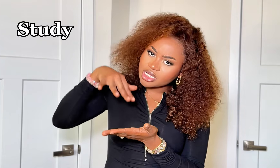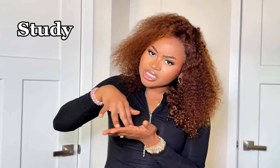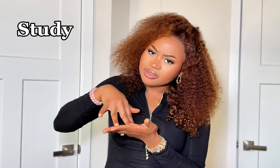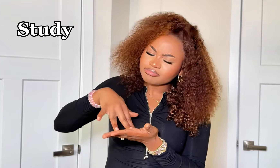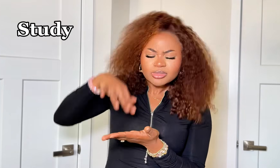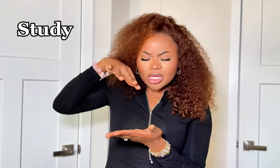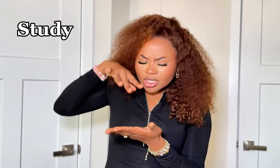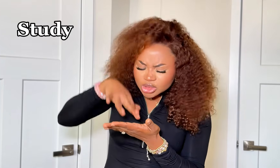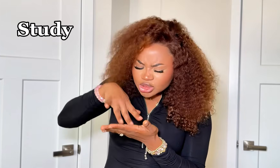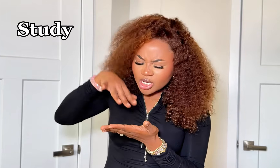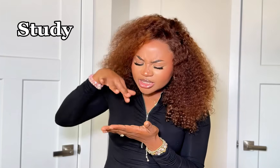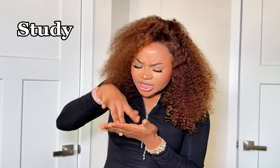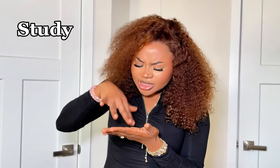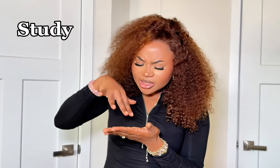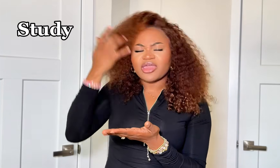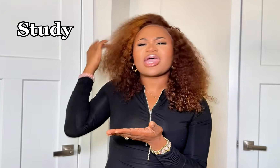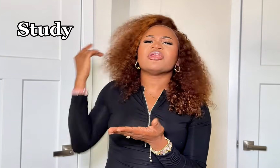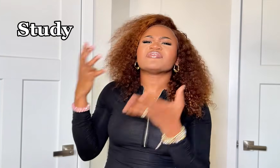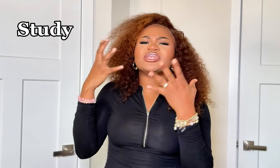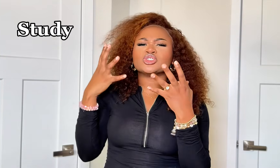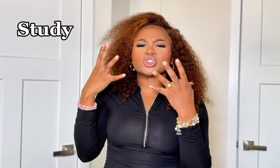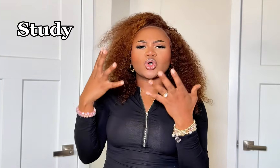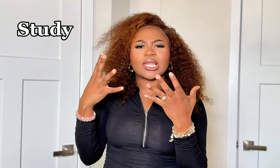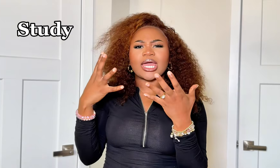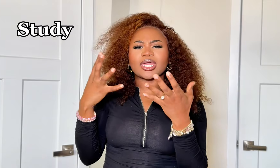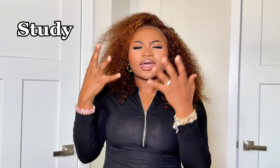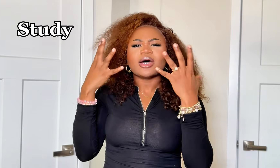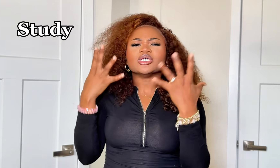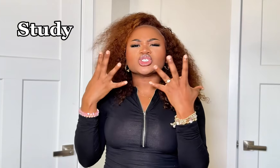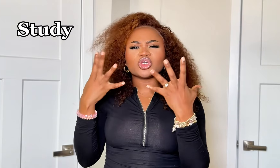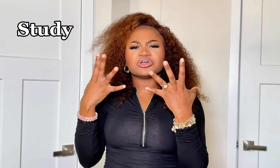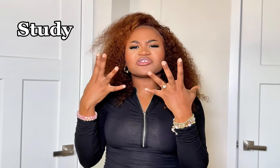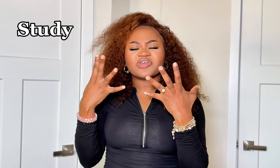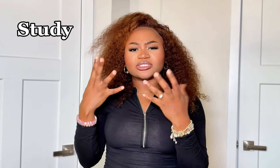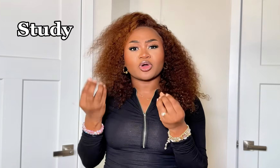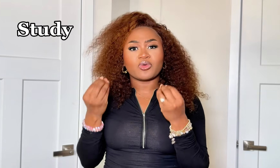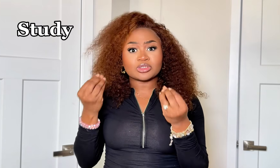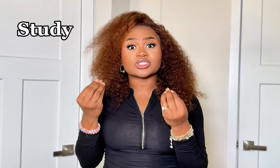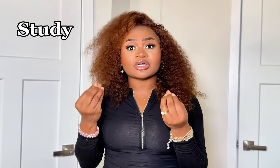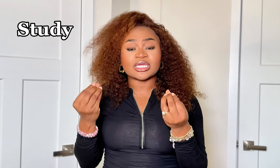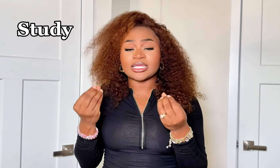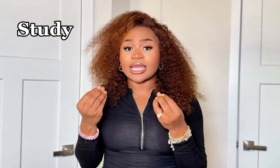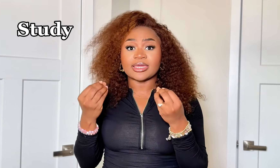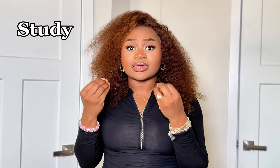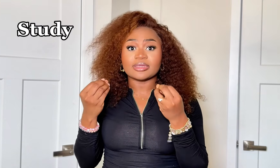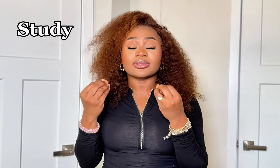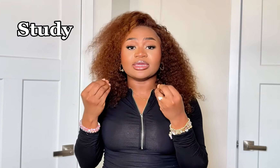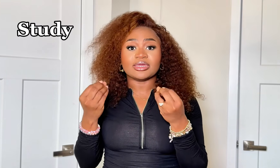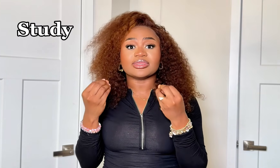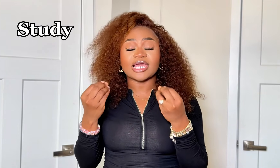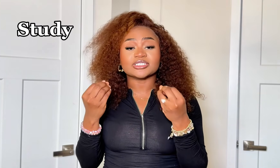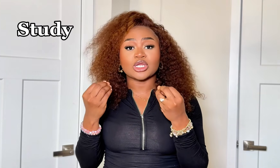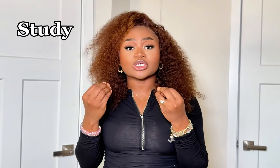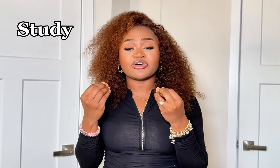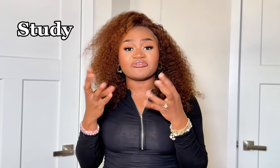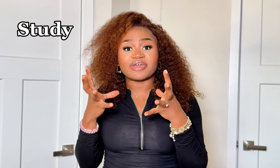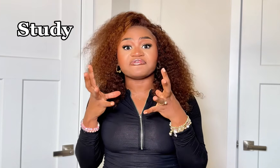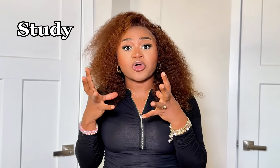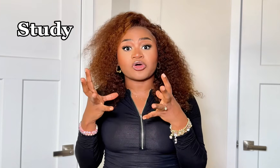study. Study. And you kind of need to show like a serious face, because when you're studying, like it takes a lot of like focus,